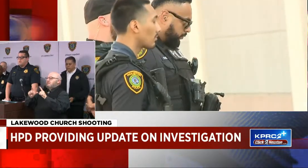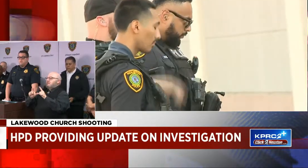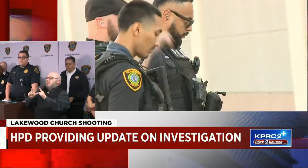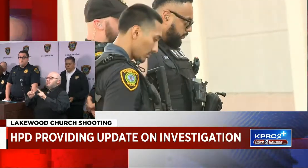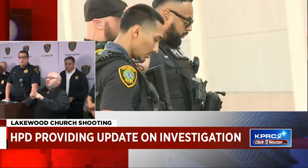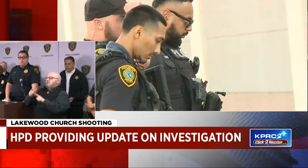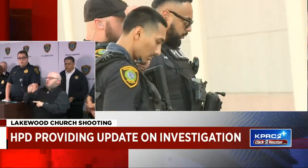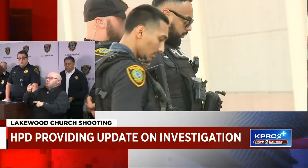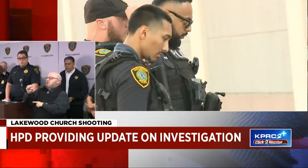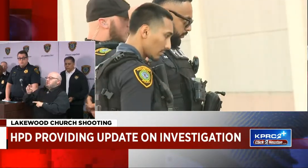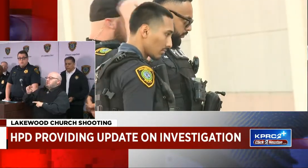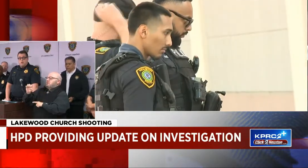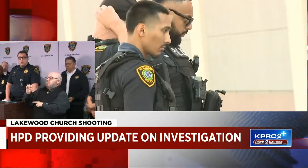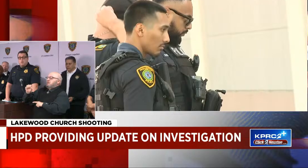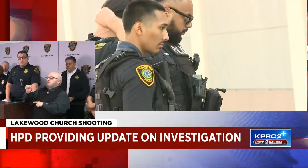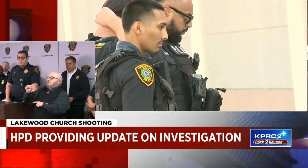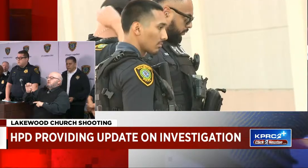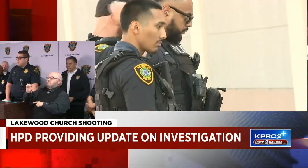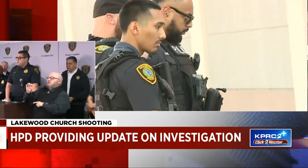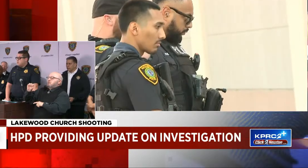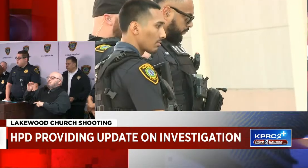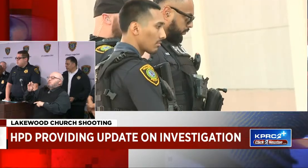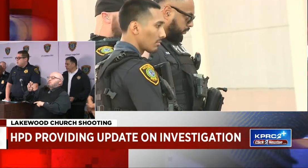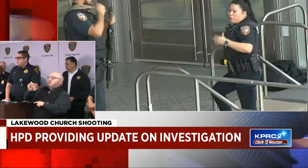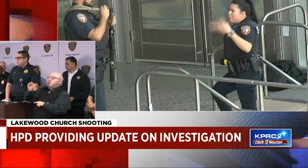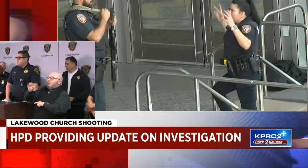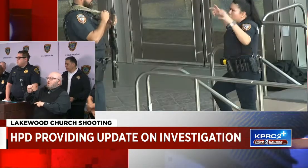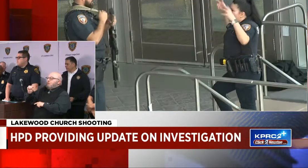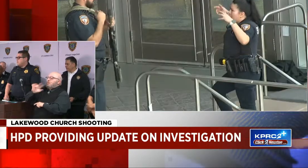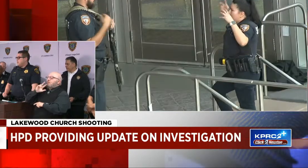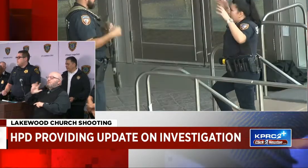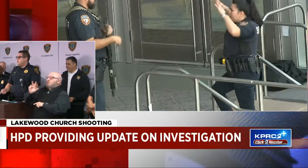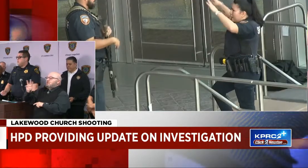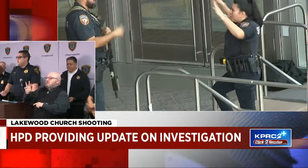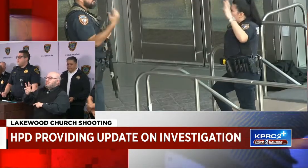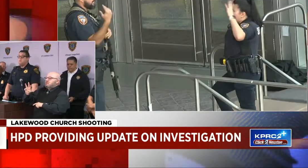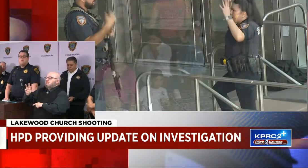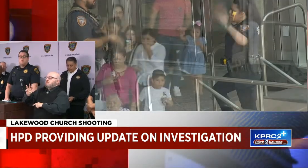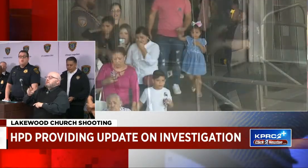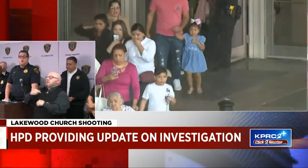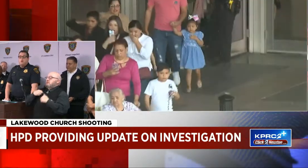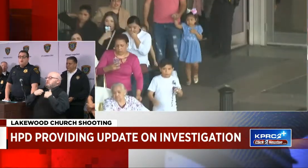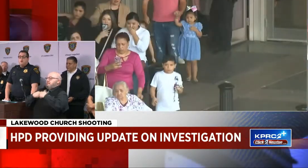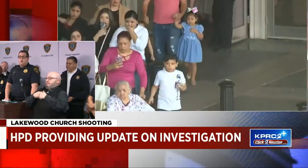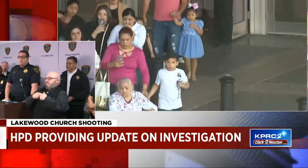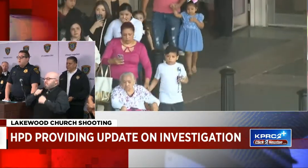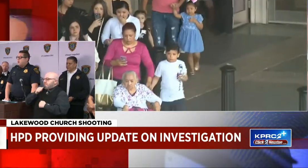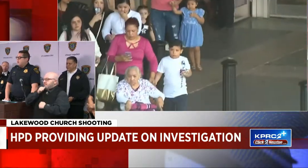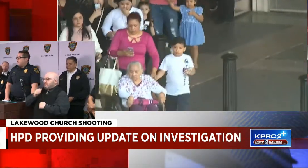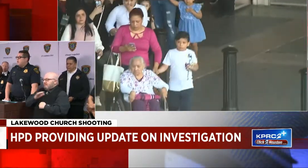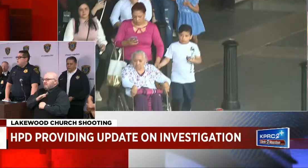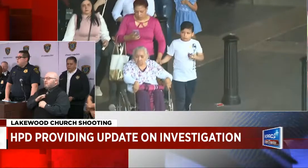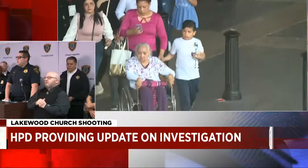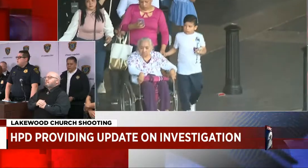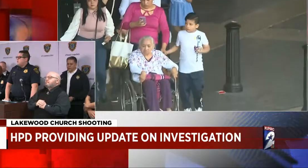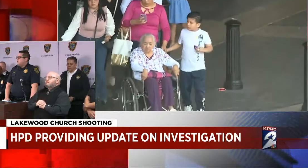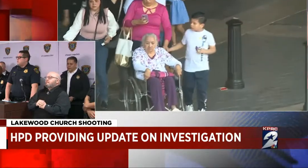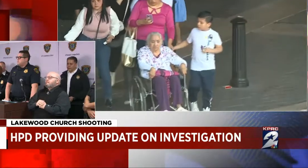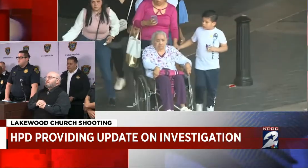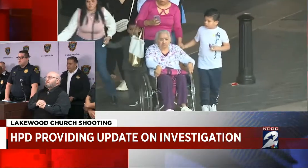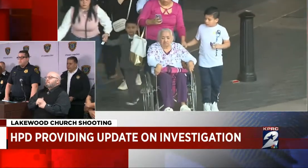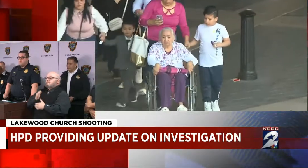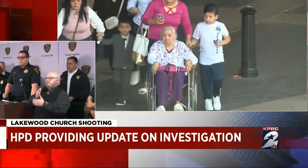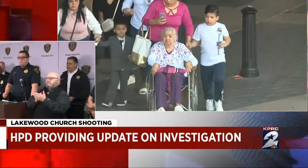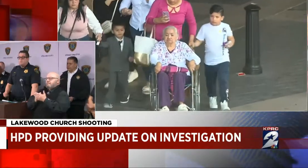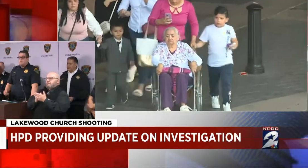as Genesee Moreno, 36 years old, Hispanic female. There are